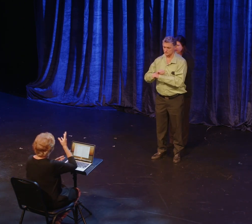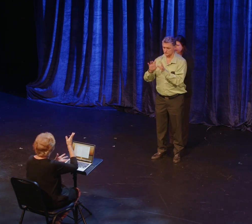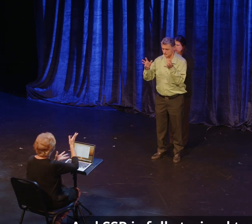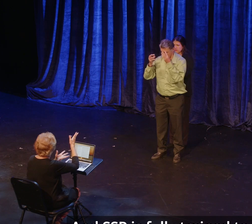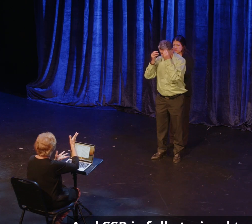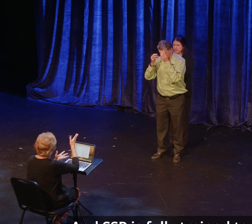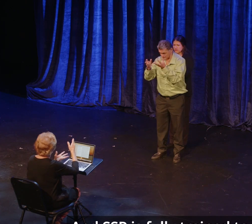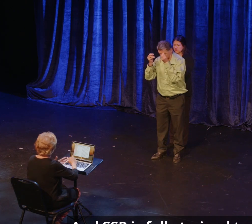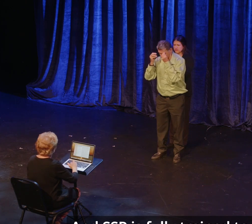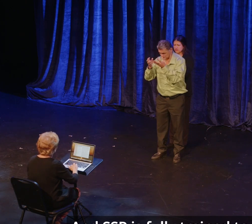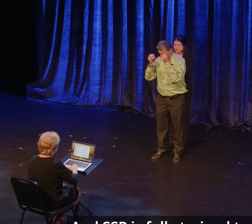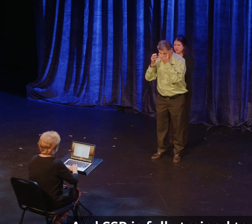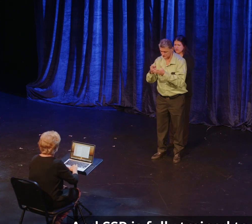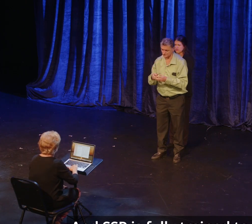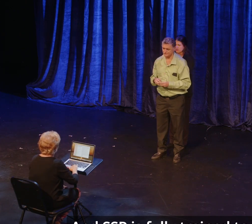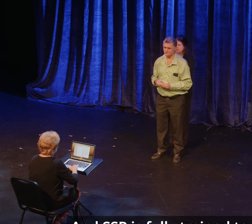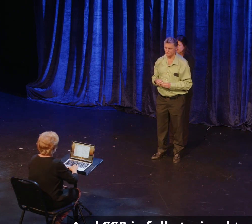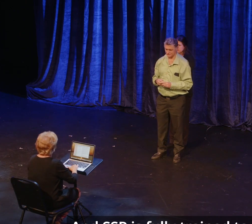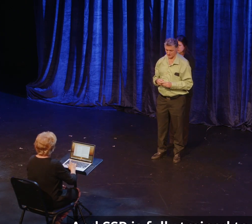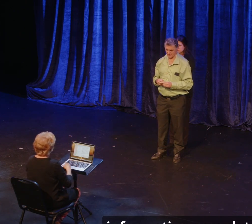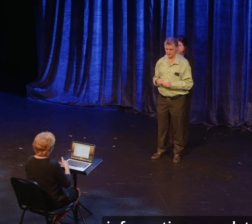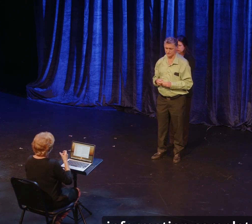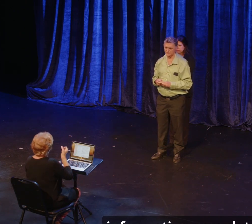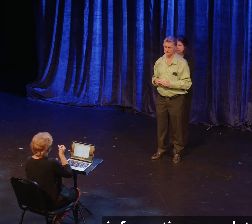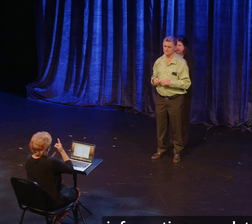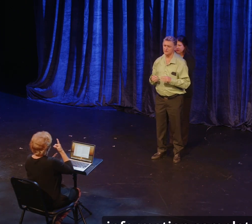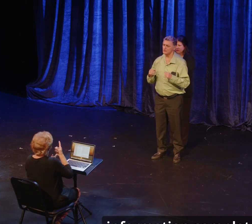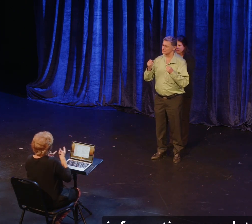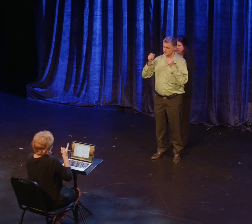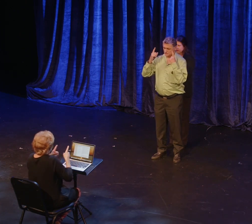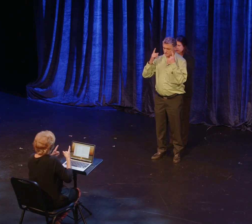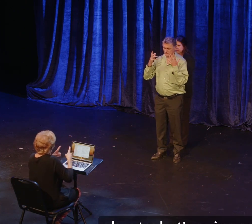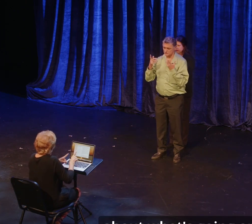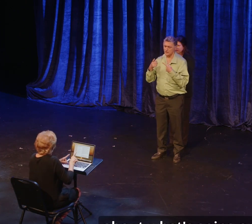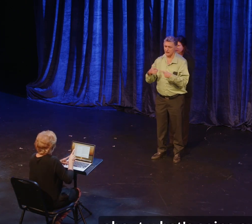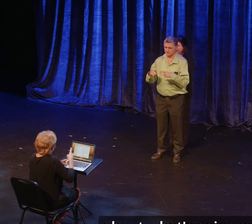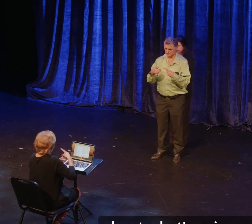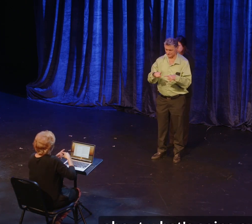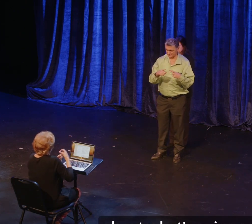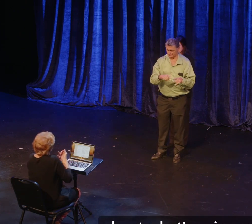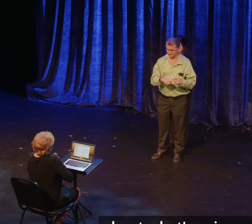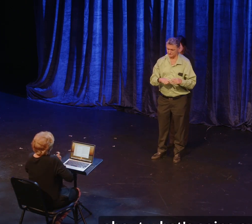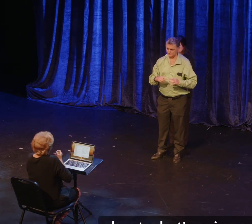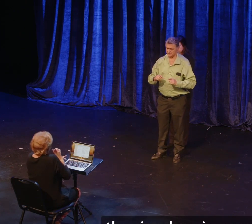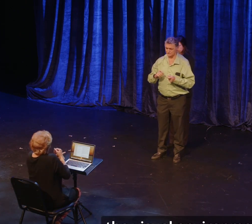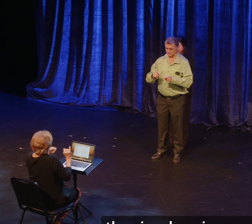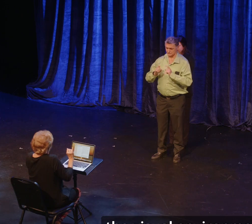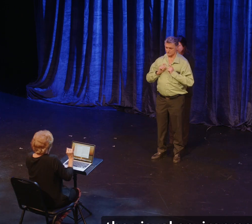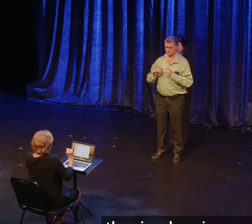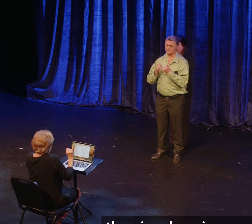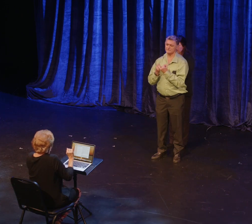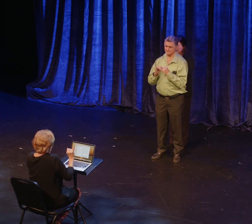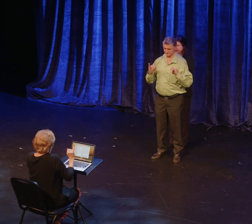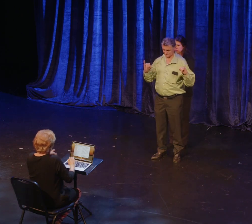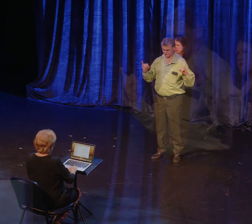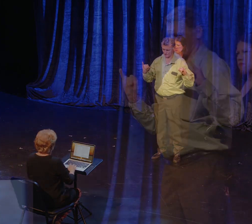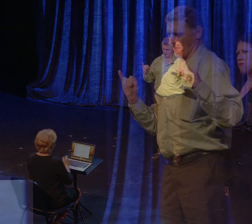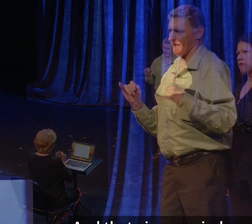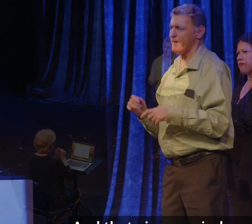An SSP is fully trained to provide information completely about what's going on in the visual environment, and that